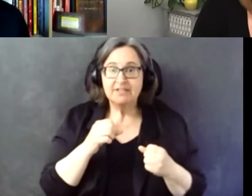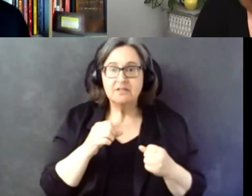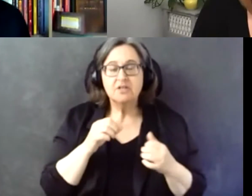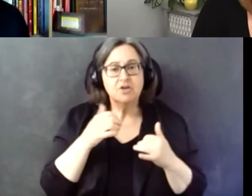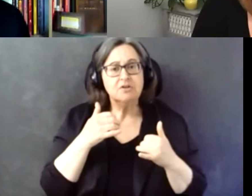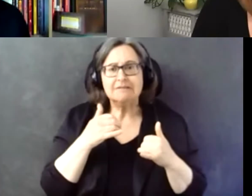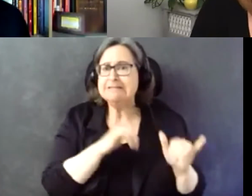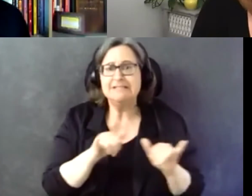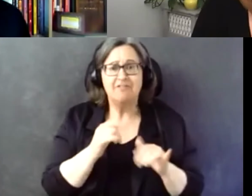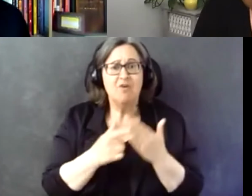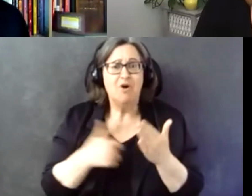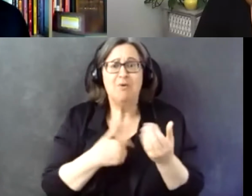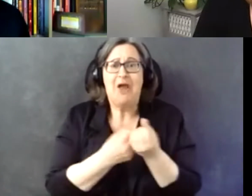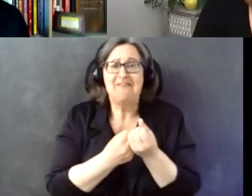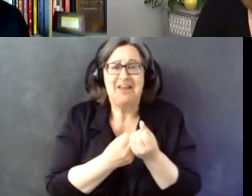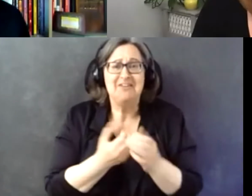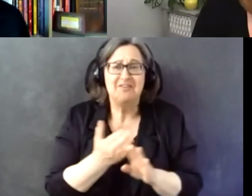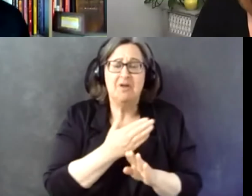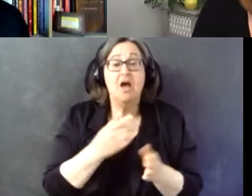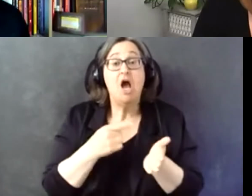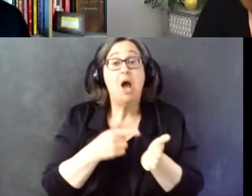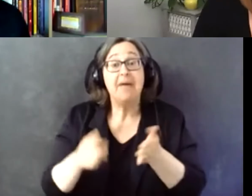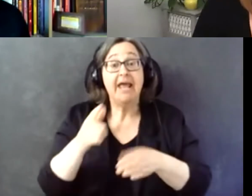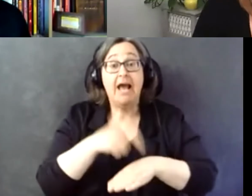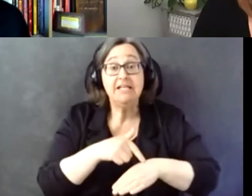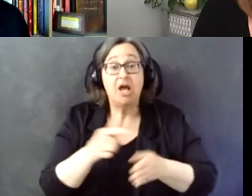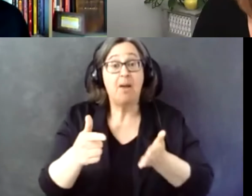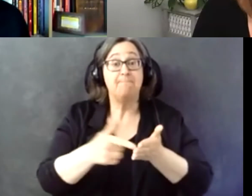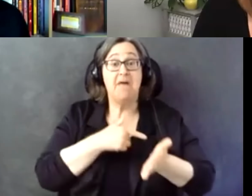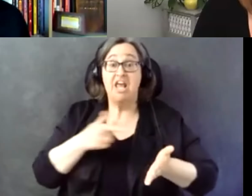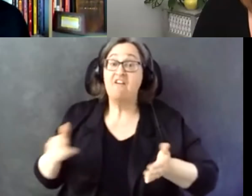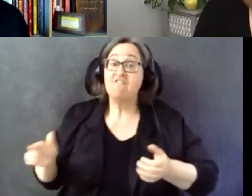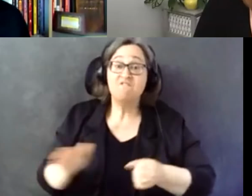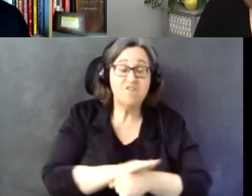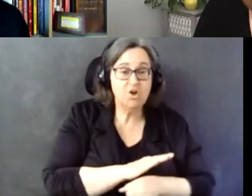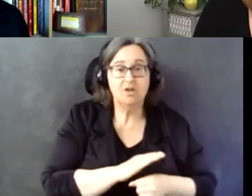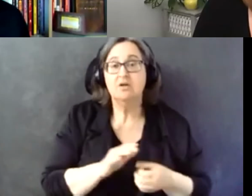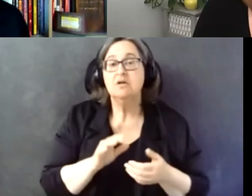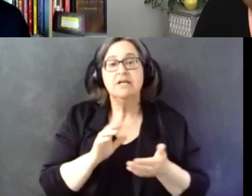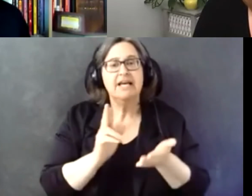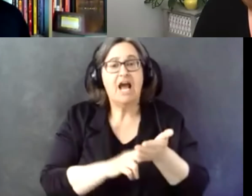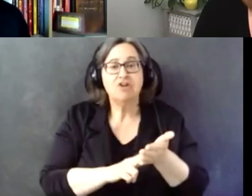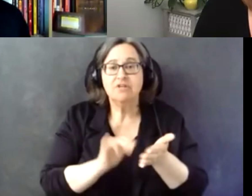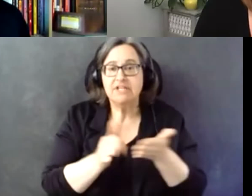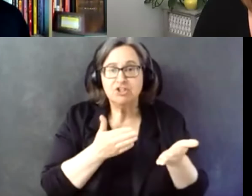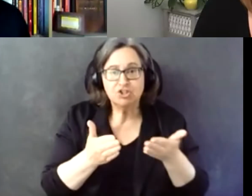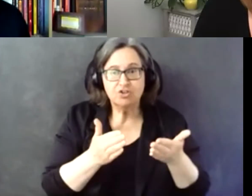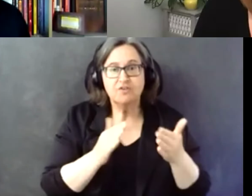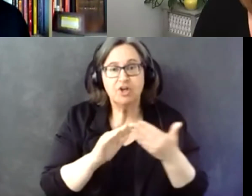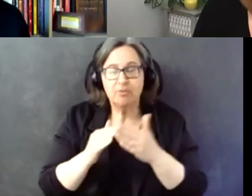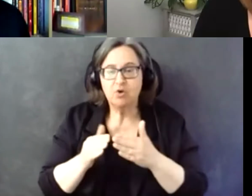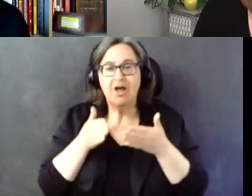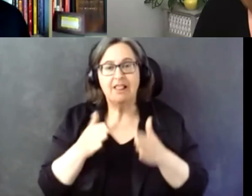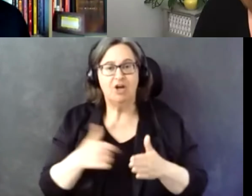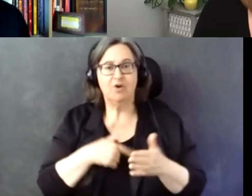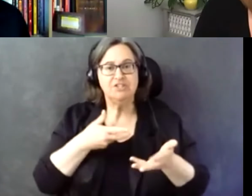advocating for before pay us on time pay us fully design contracts that you know serve communities um allow